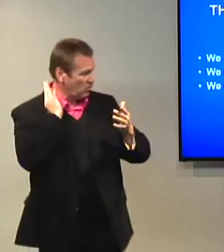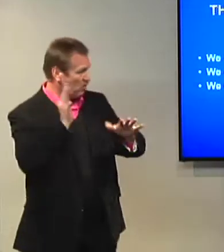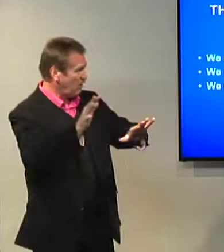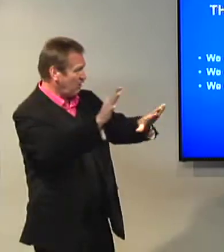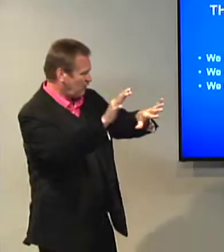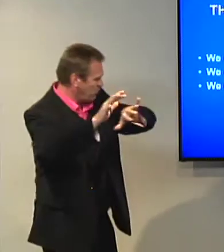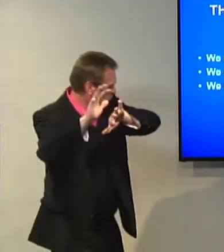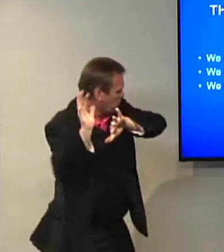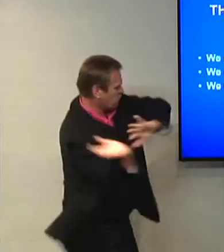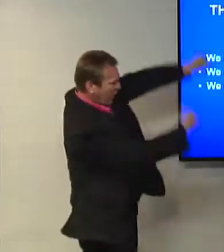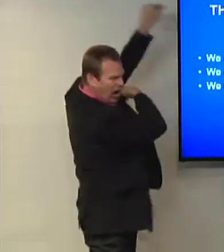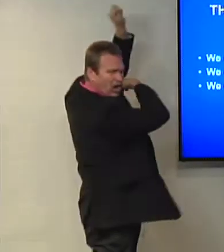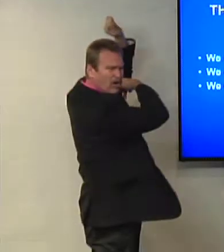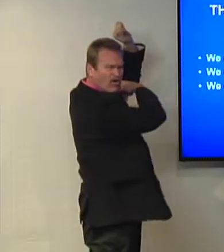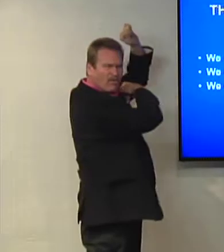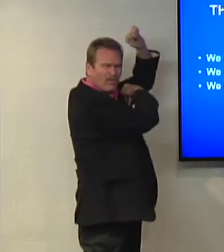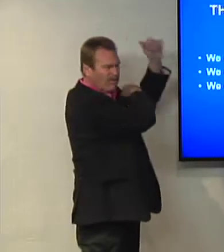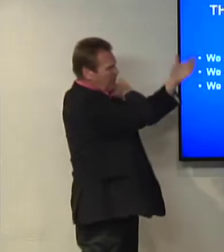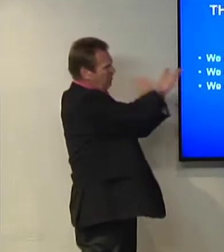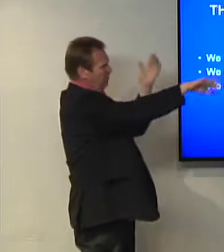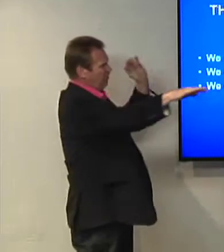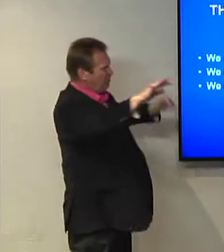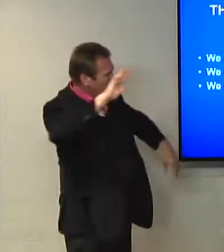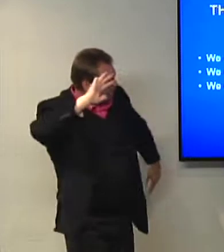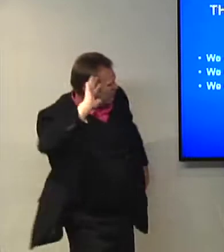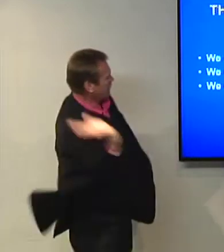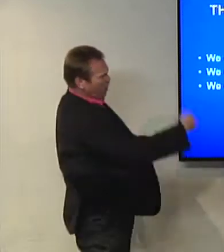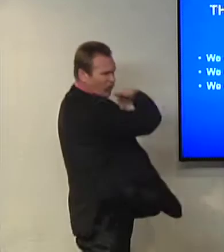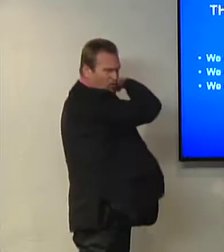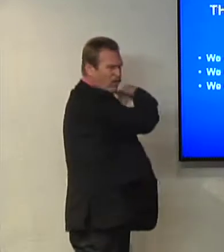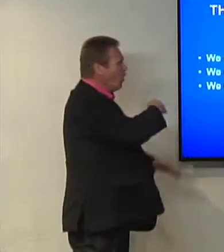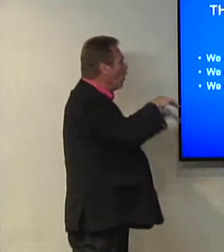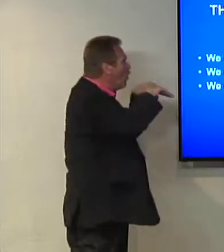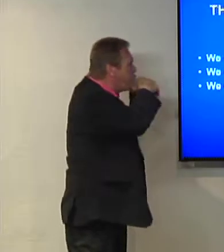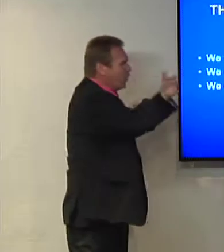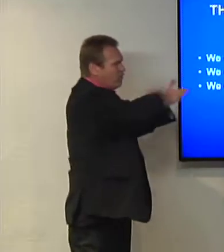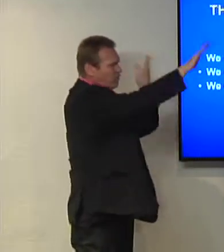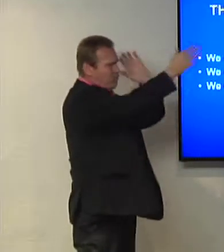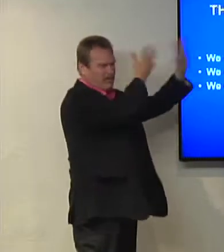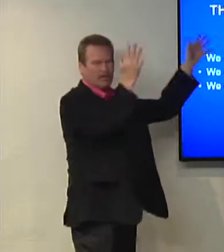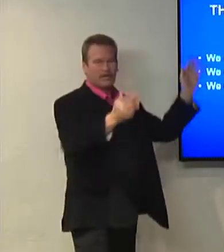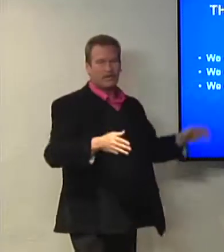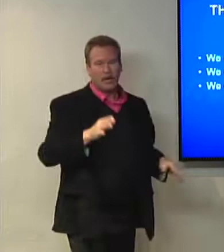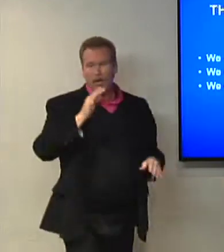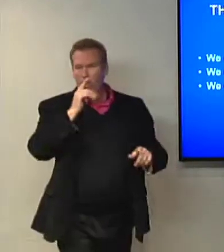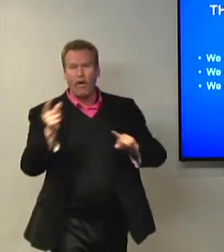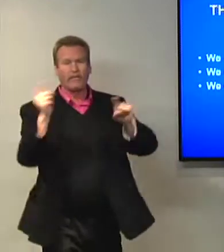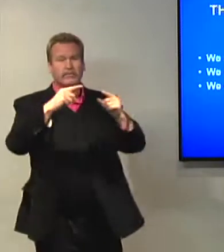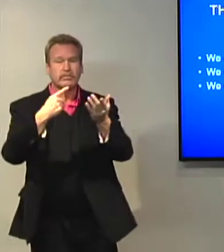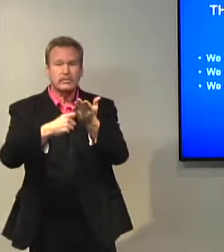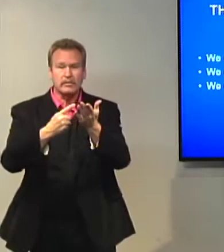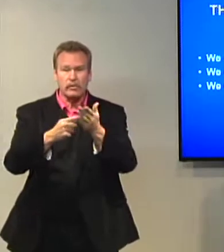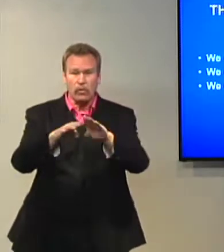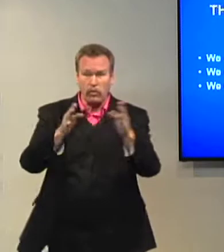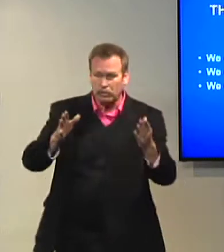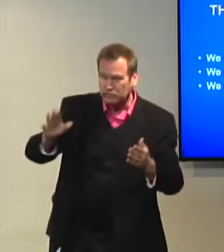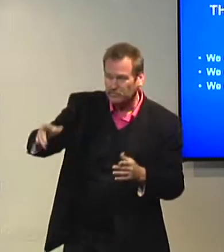back. Put all that thing in the past. It's gone. Done.